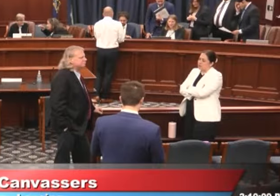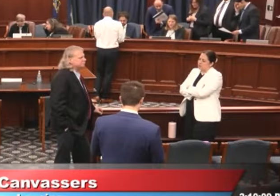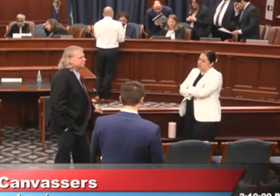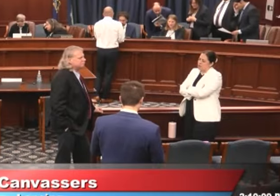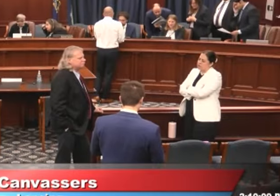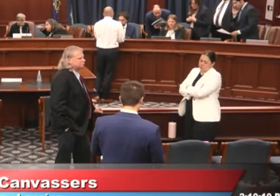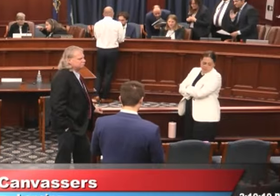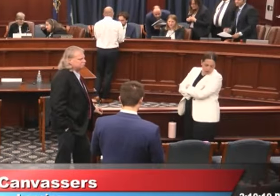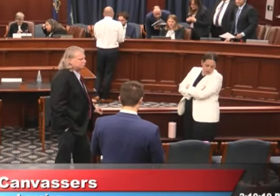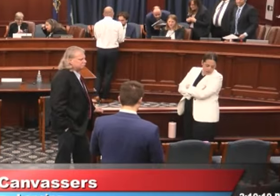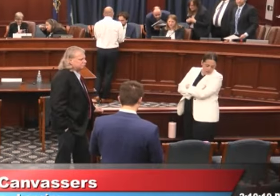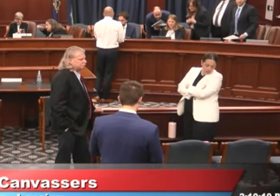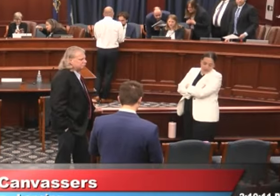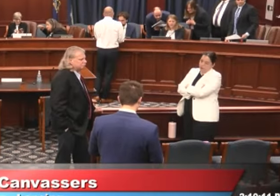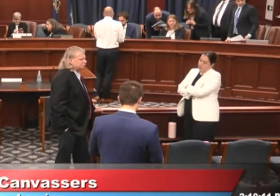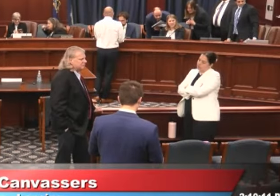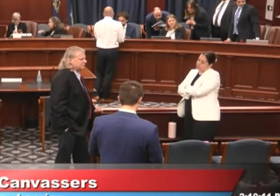Stupid computer.